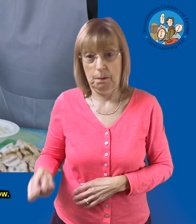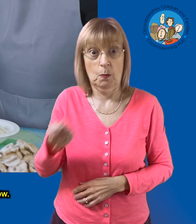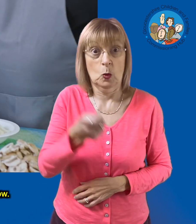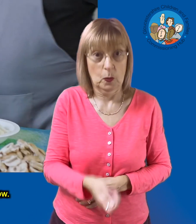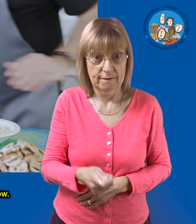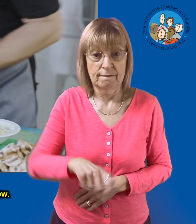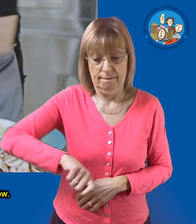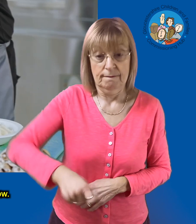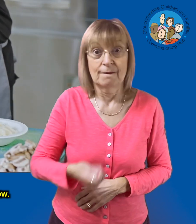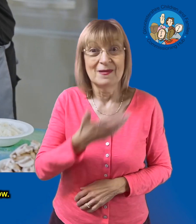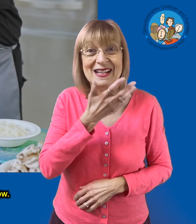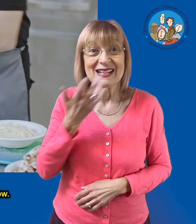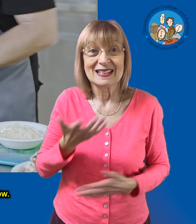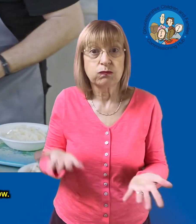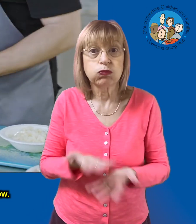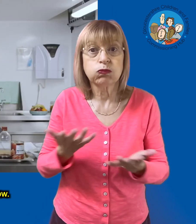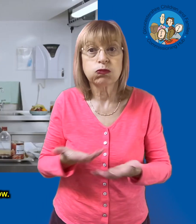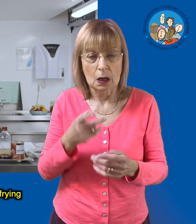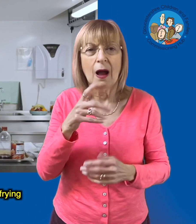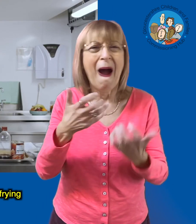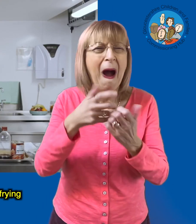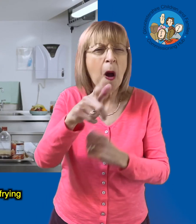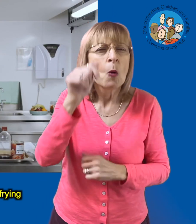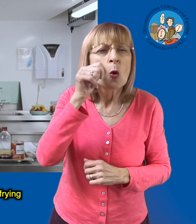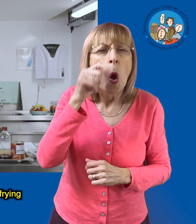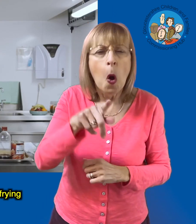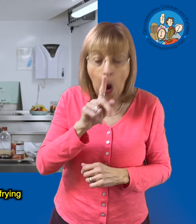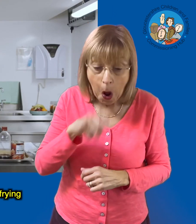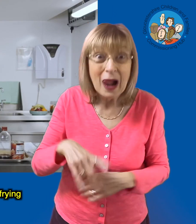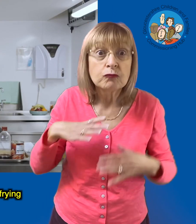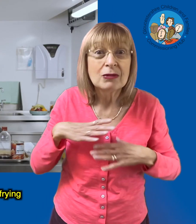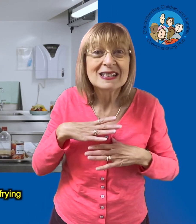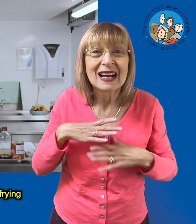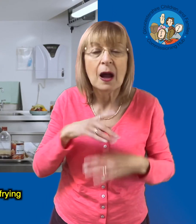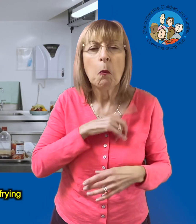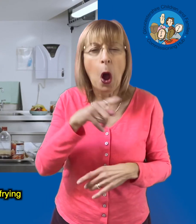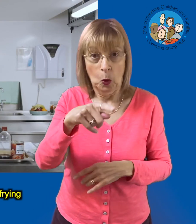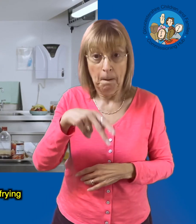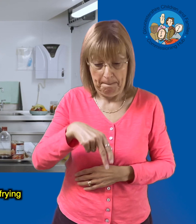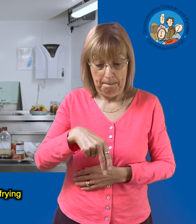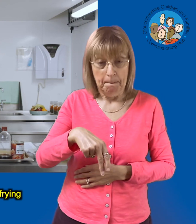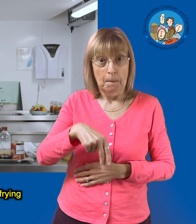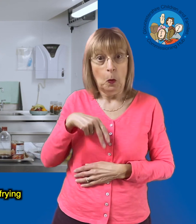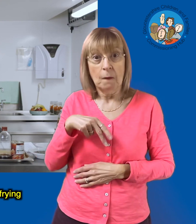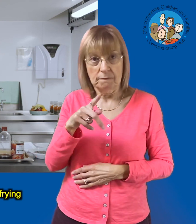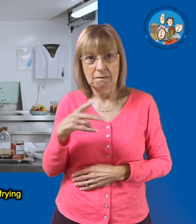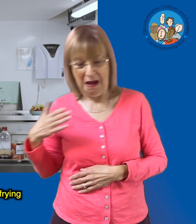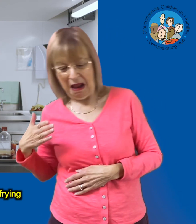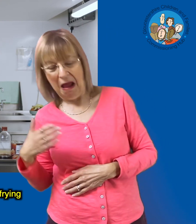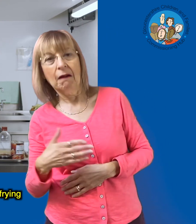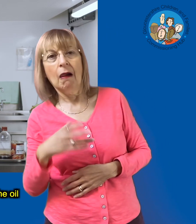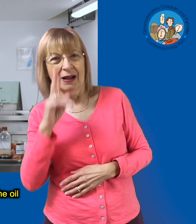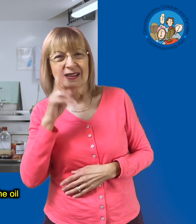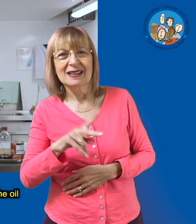And I'm going to put this on to heat up now. You can normally tell when the oil's ready for frying because if you look at